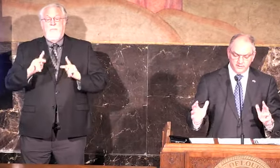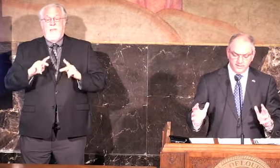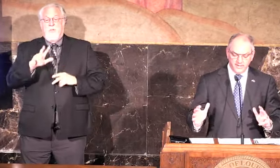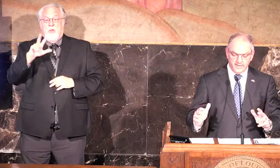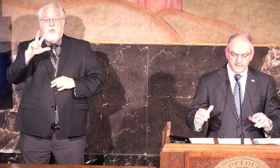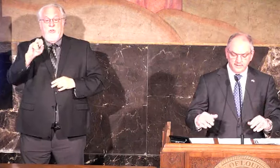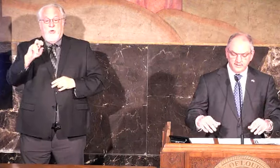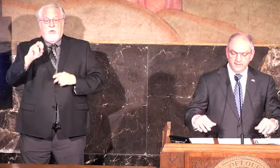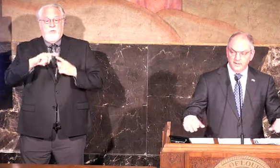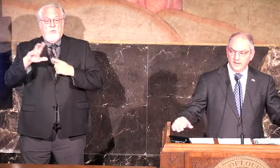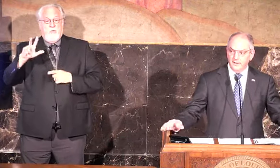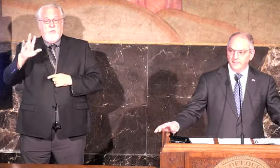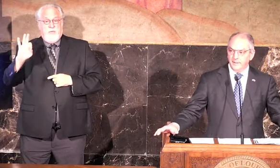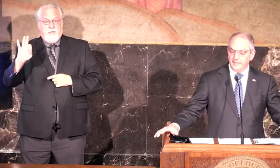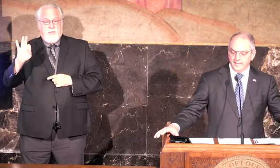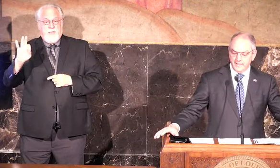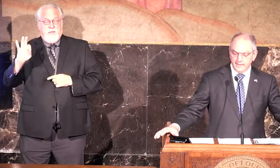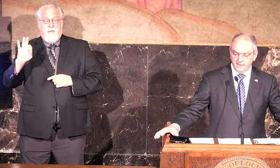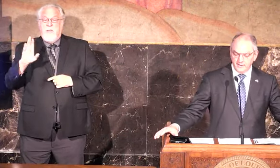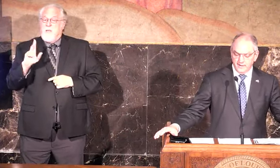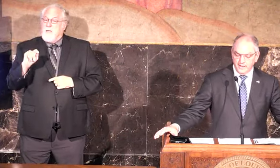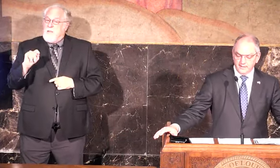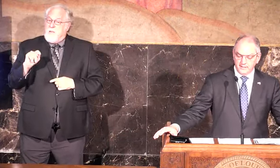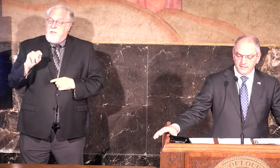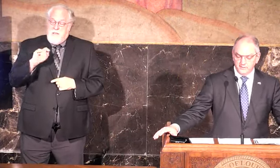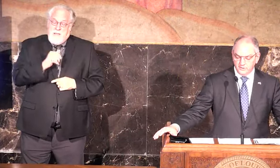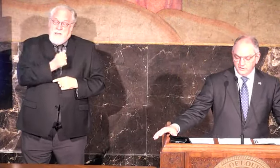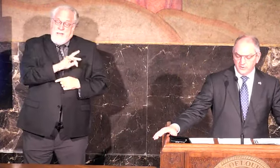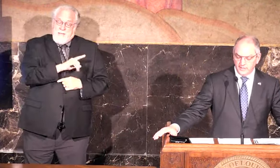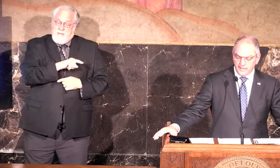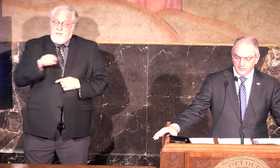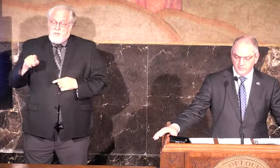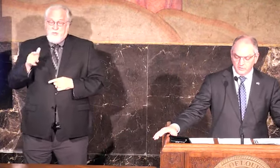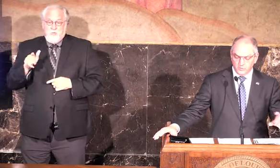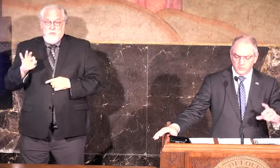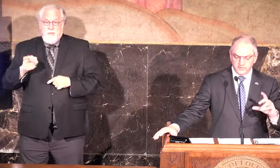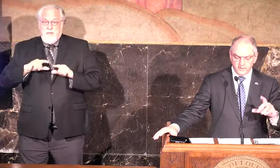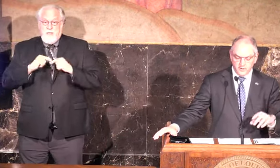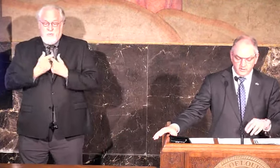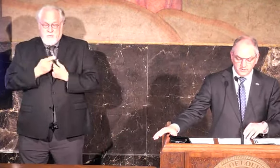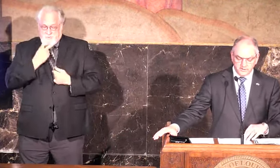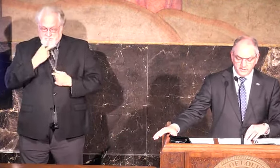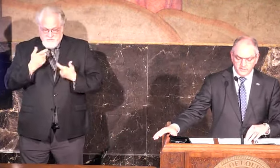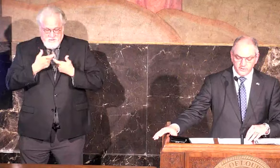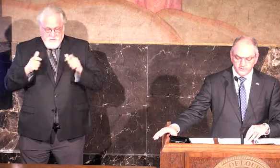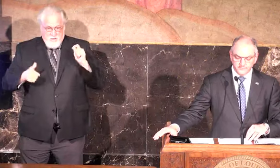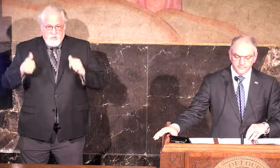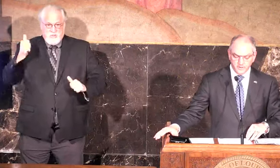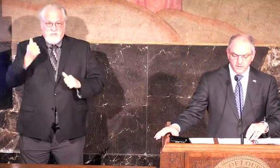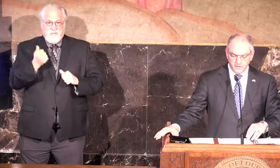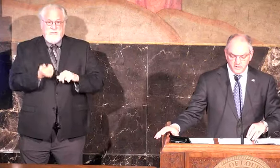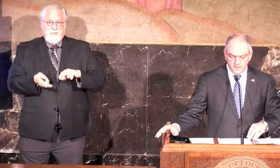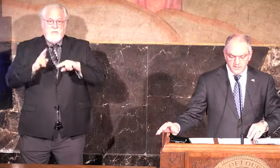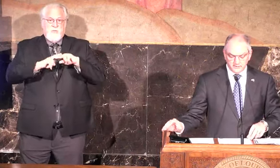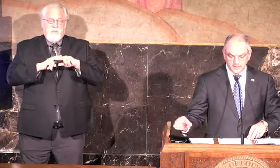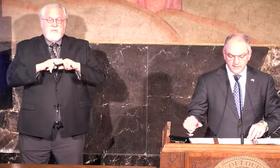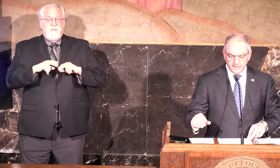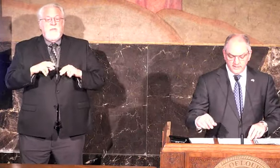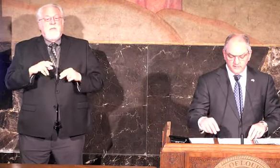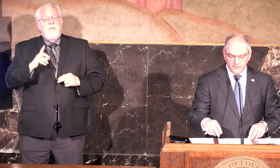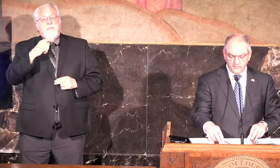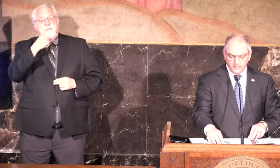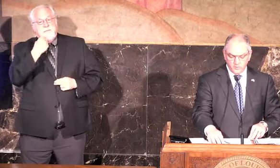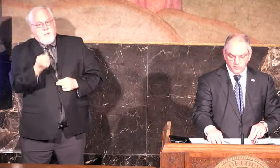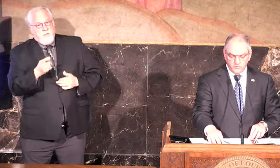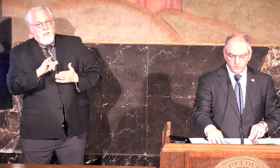30 to 39, but in that 18 to 29 group is where we're seeing the largest increase. I'll tell you